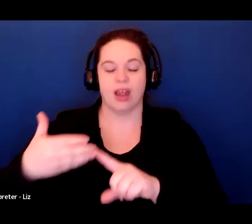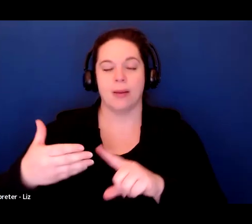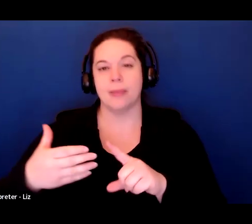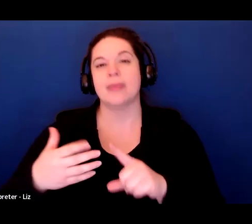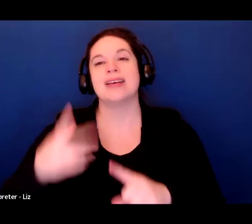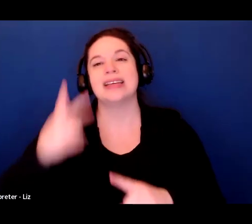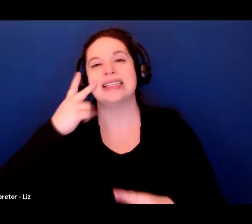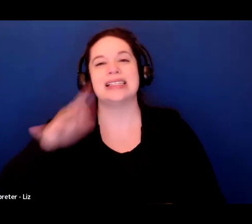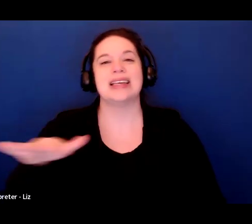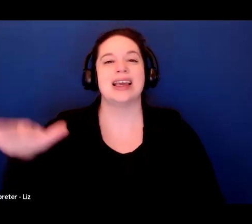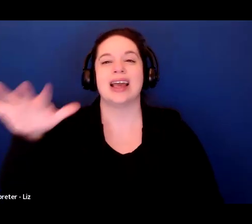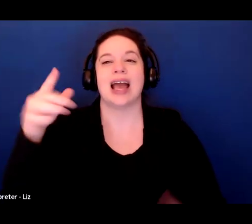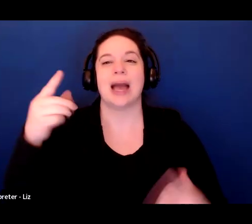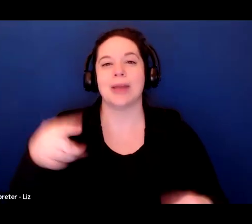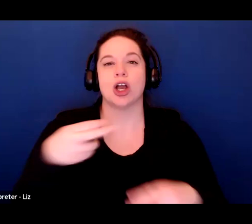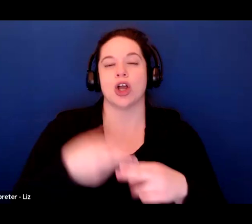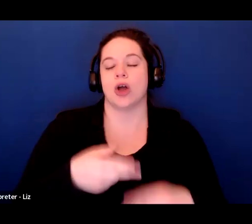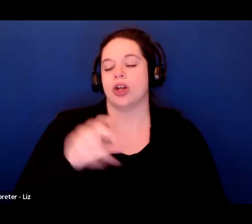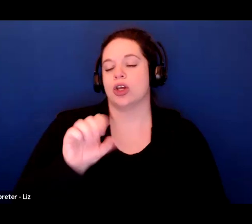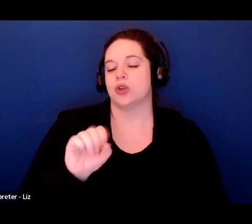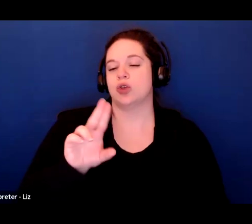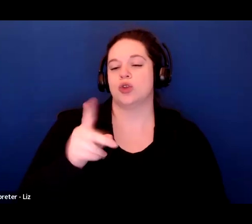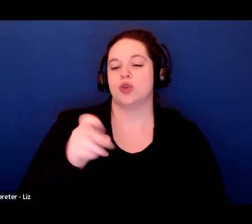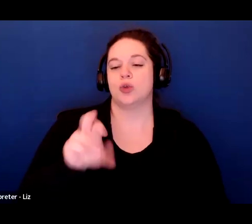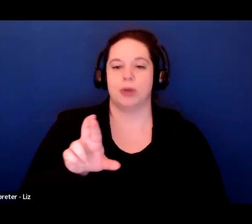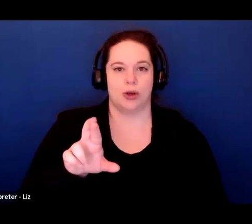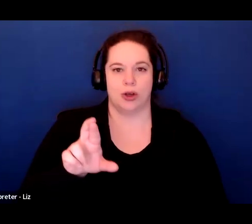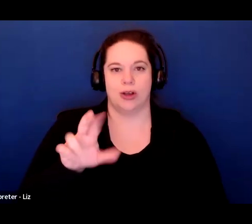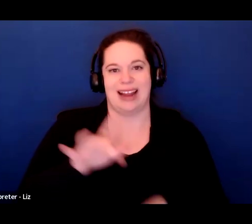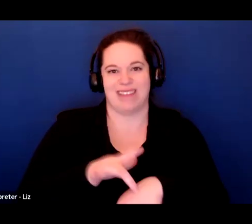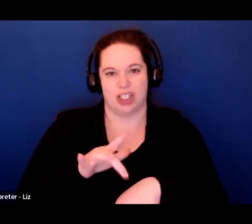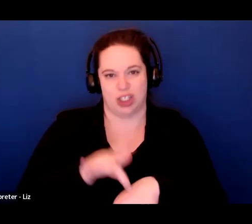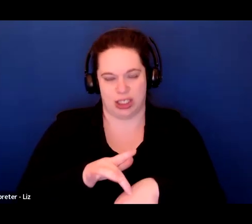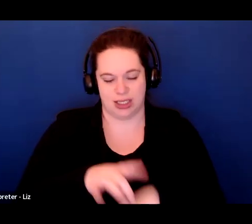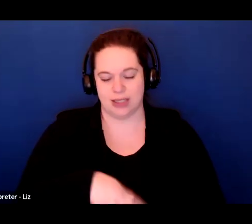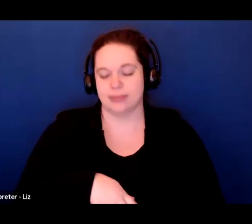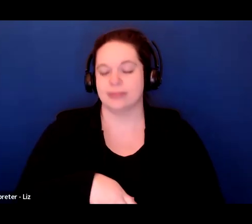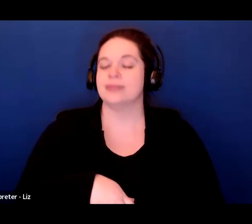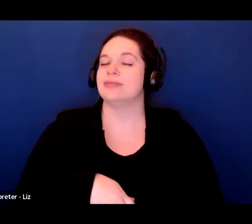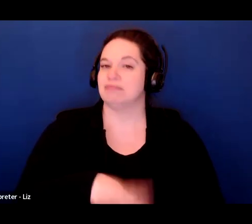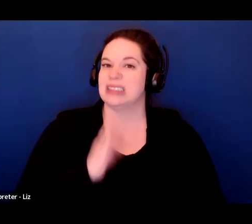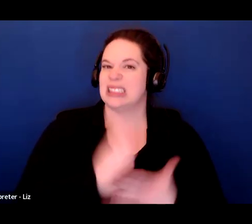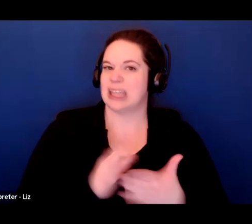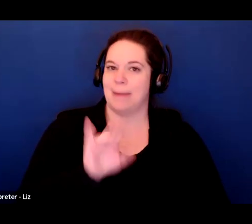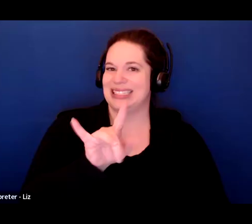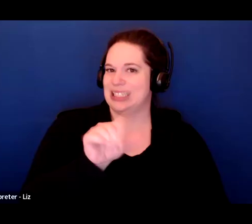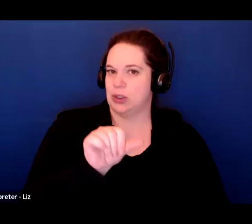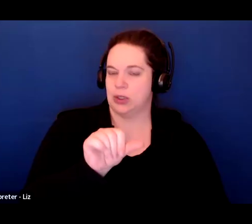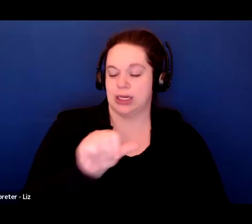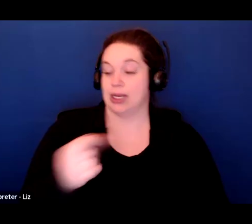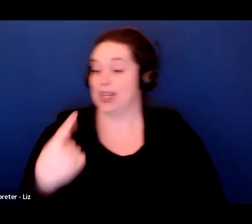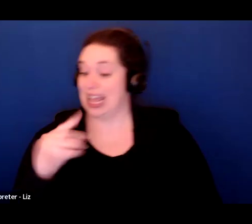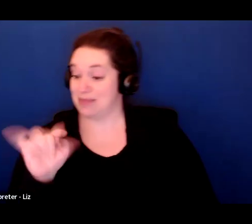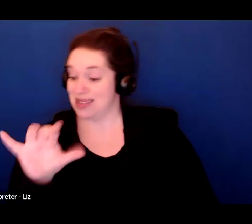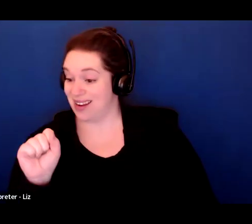this phenomenon of what's called super infections. So there's bacteria that cannot be treated by antibiotics.